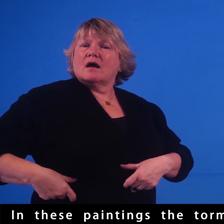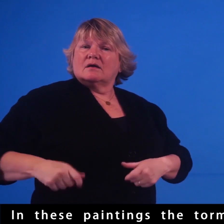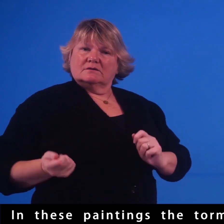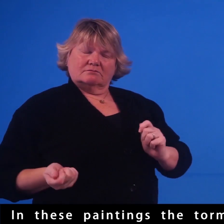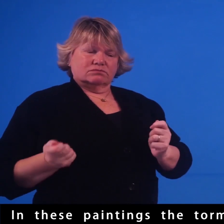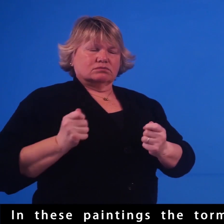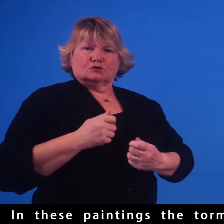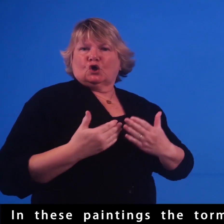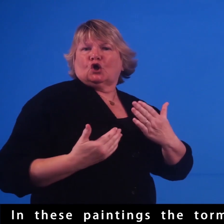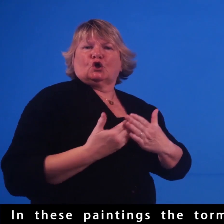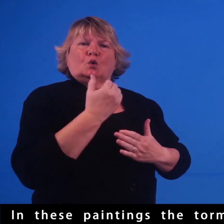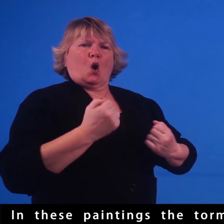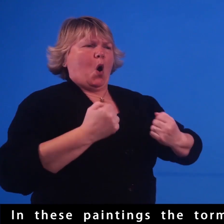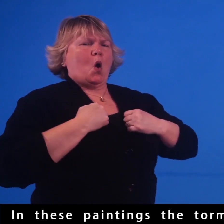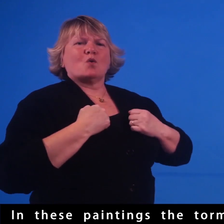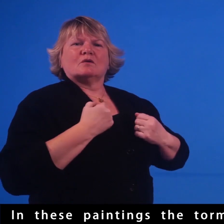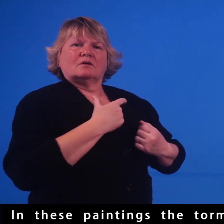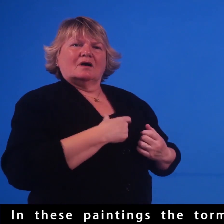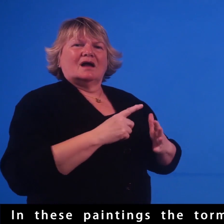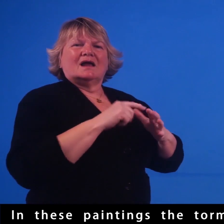own symbolic alter ego,